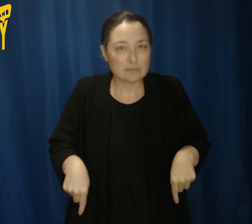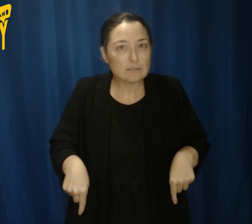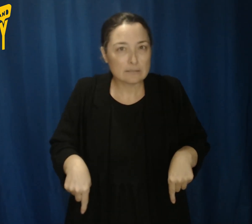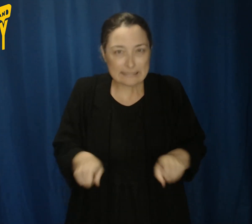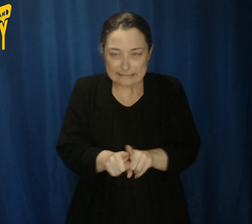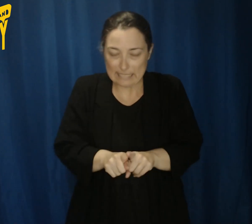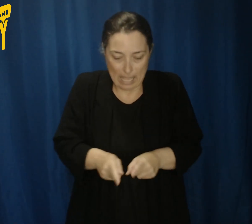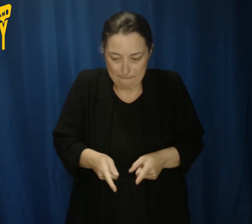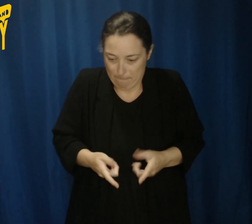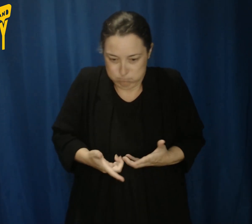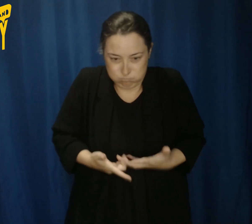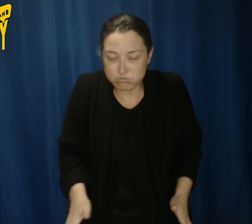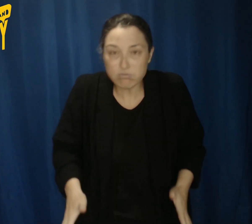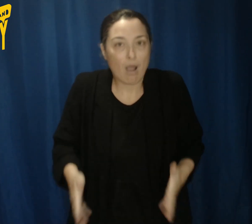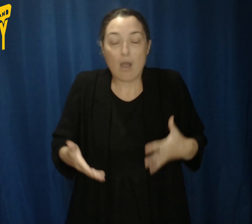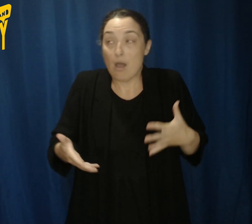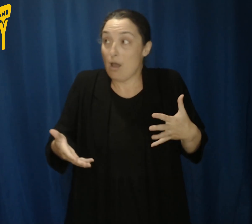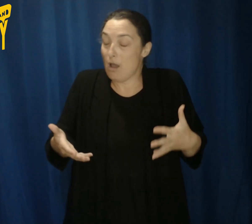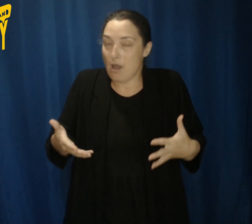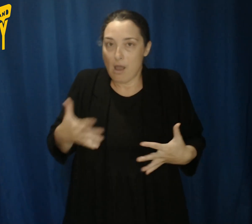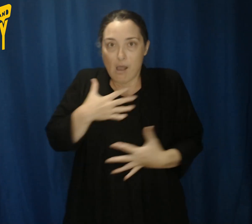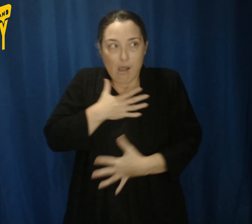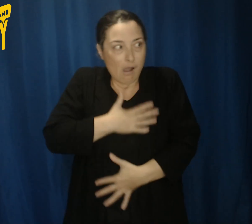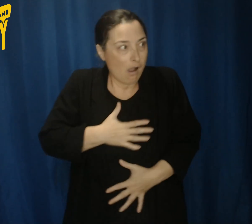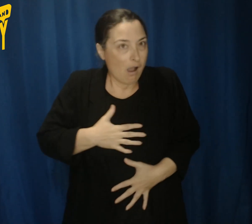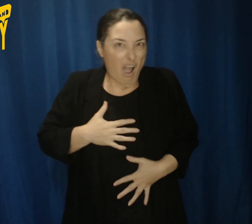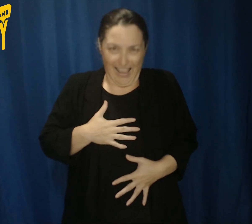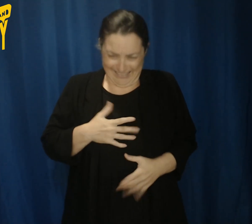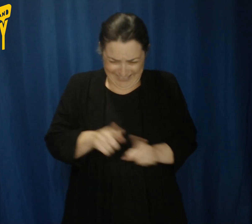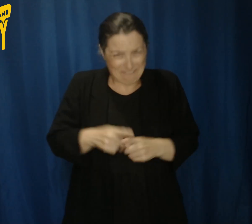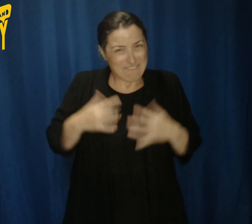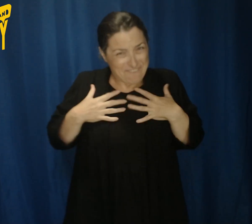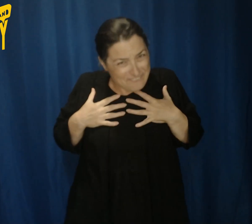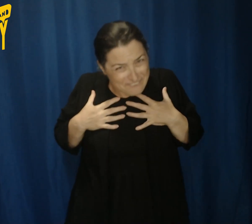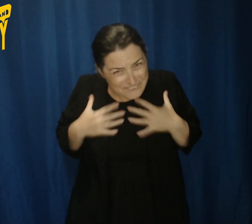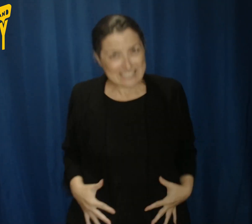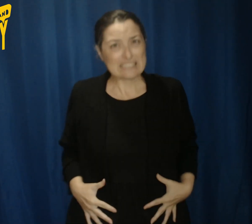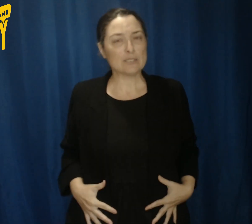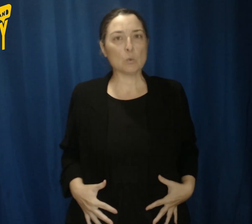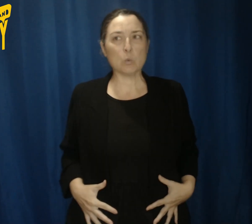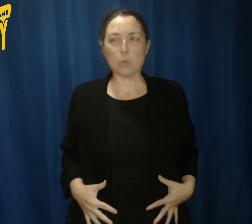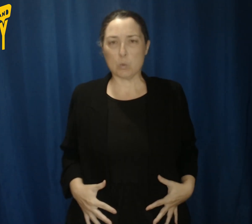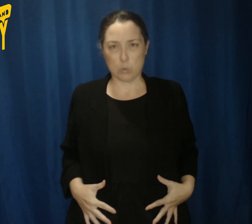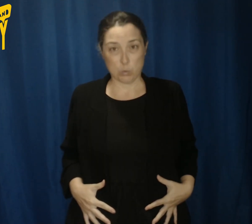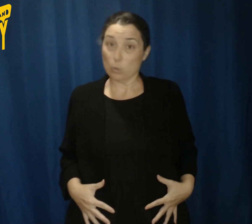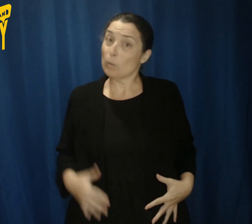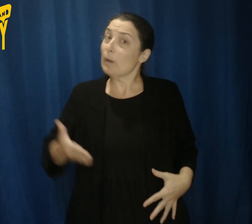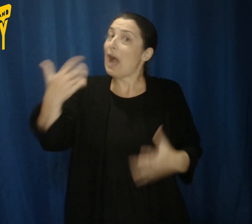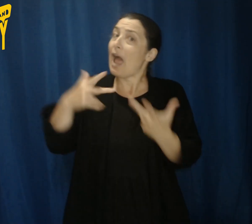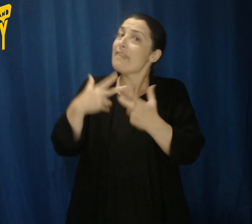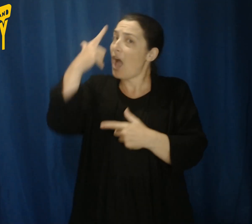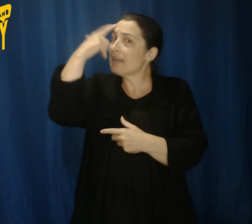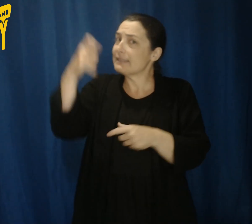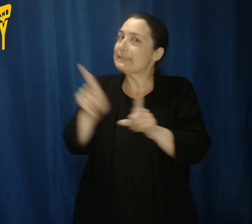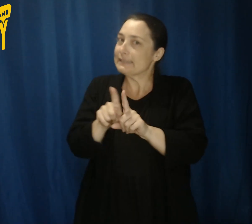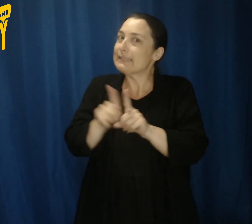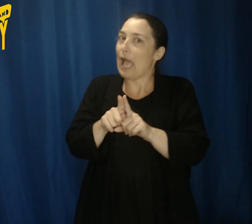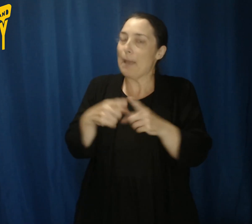nausea. It was very physical. And I've felt that before about different ideas I've had, that for me it's this, oh,